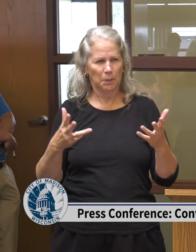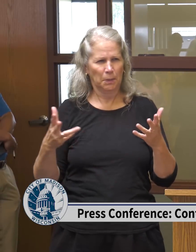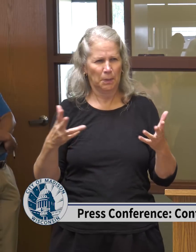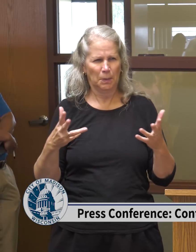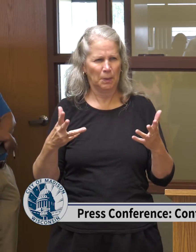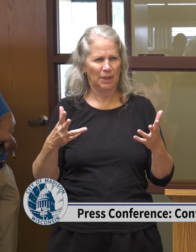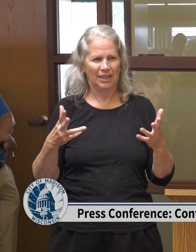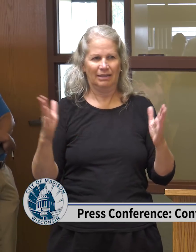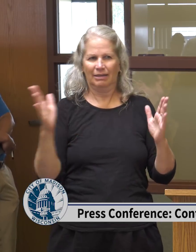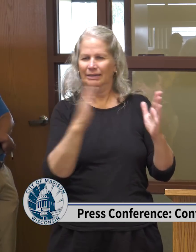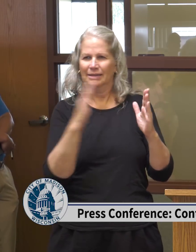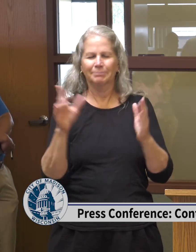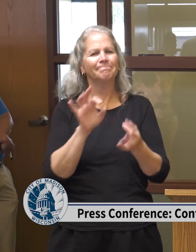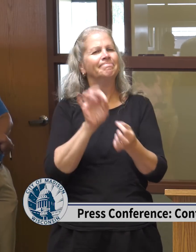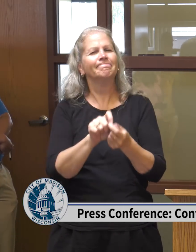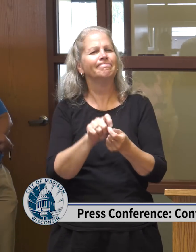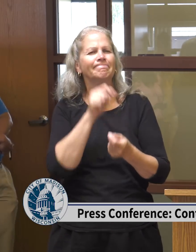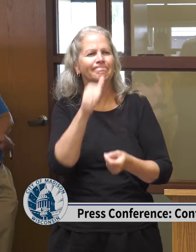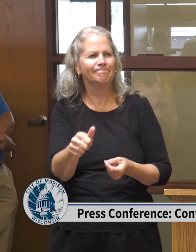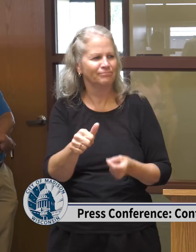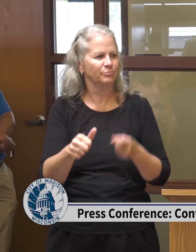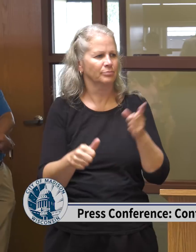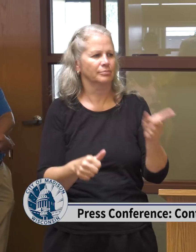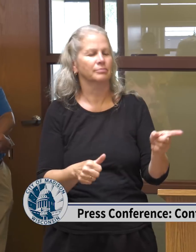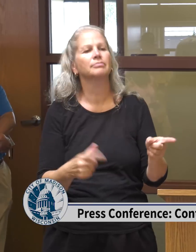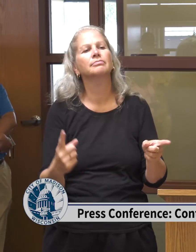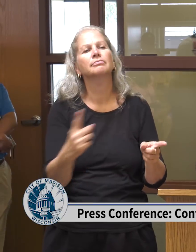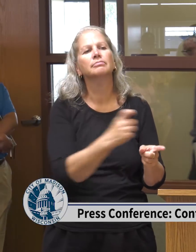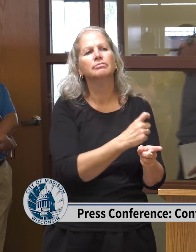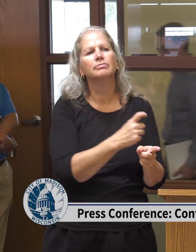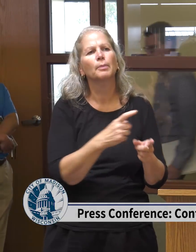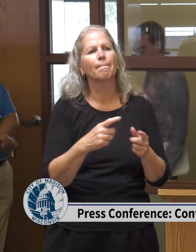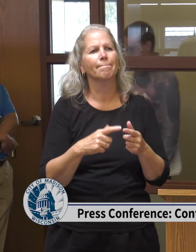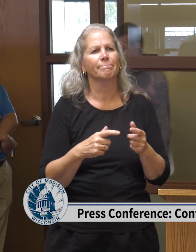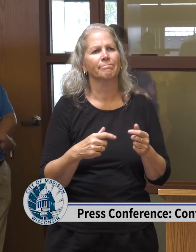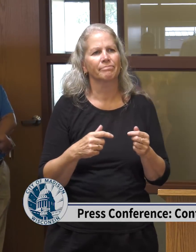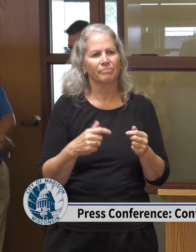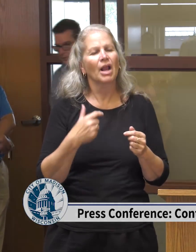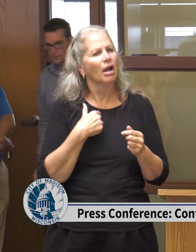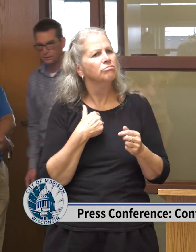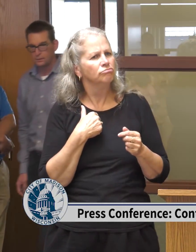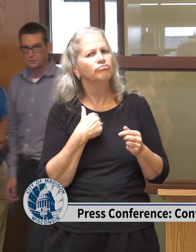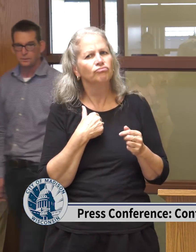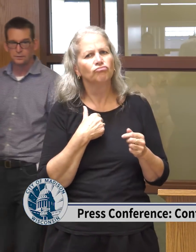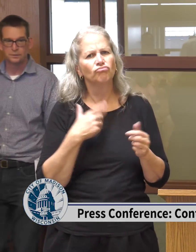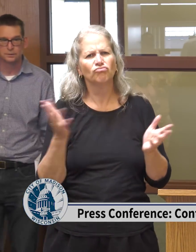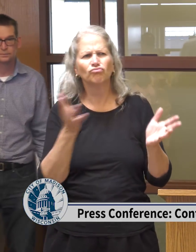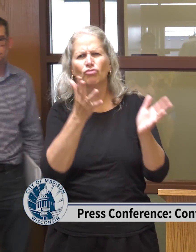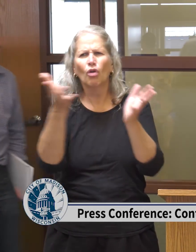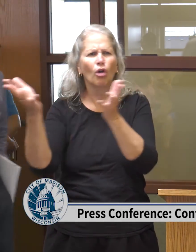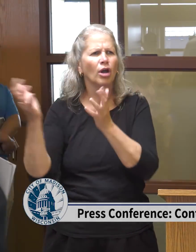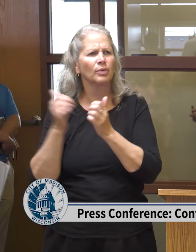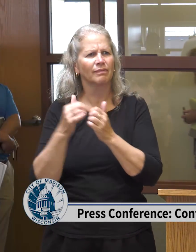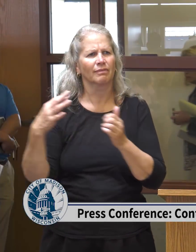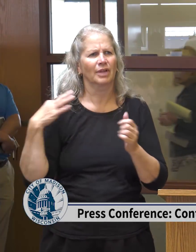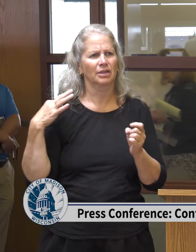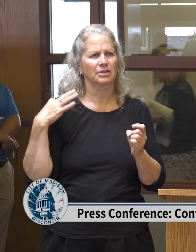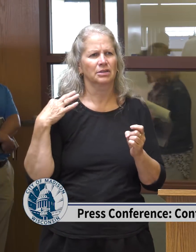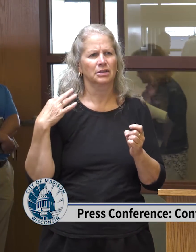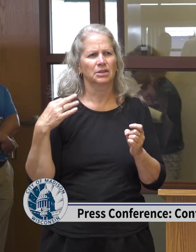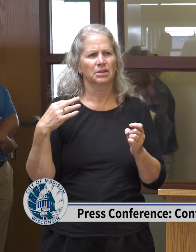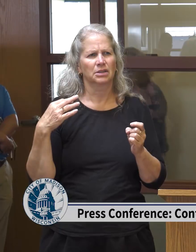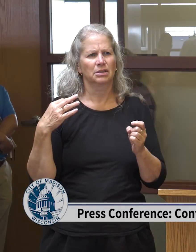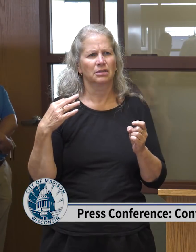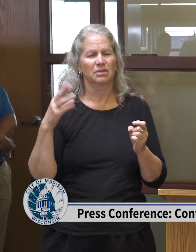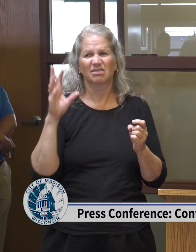I've been talking to lots of volunteers who have been out. I'm just curious if you're surprised that, I mean, I think 600 people have signed up. I'm just wondering if you could elaborate more